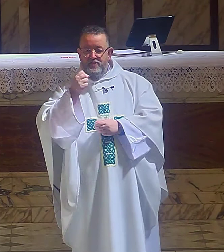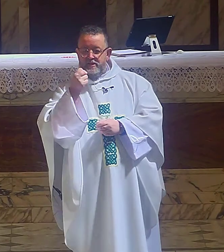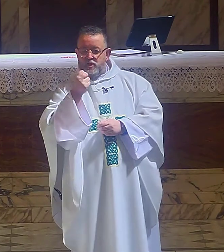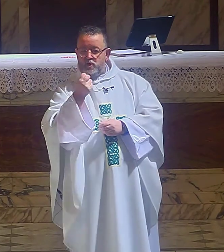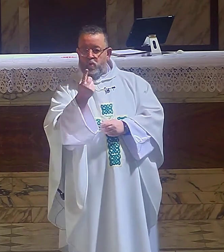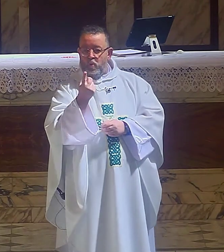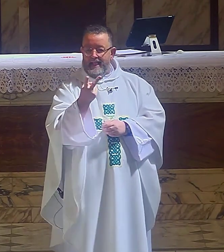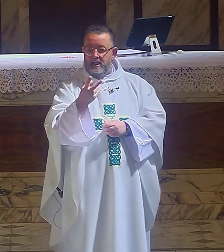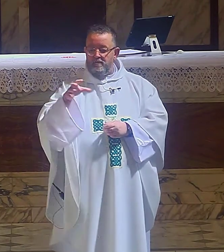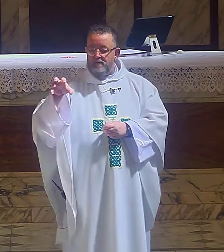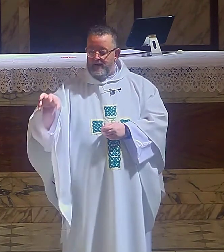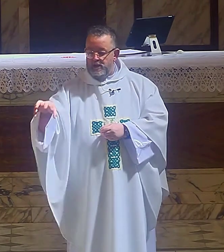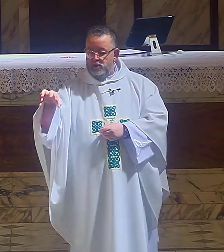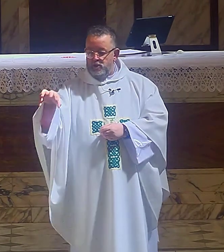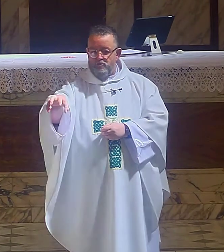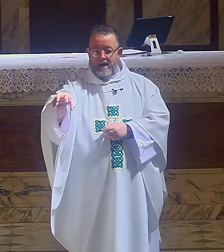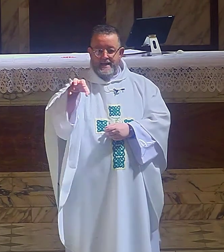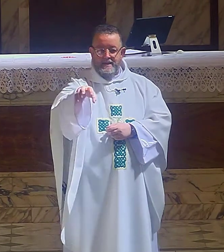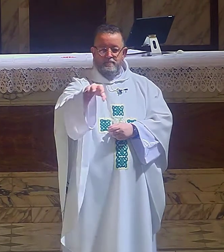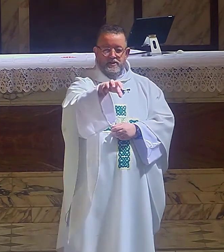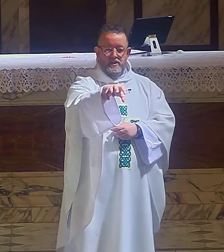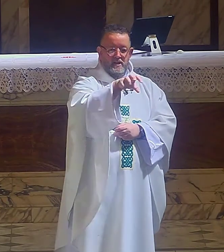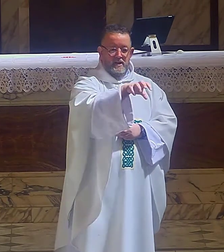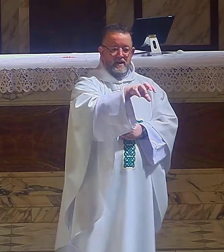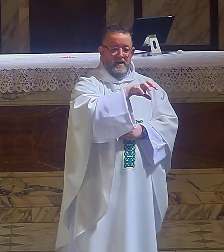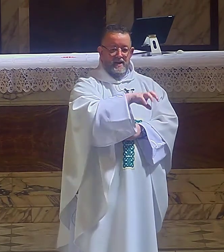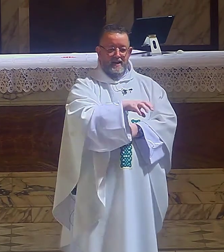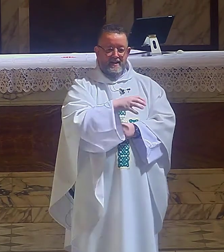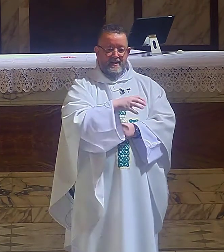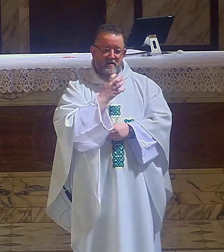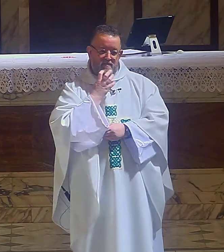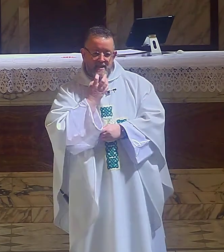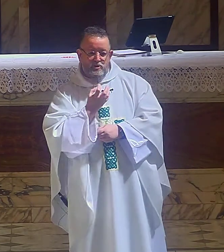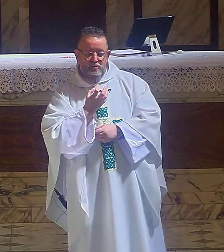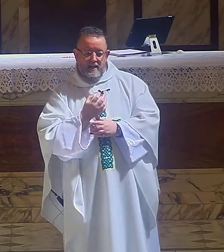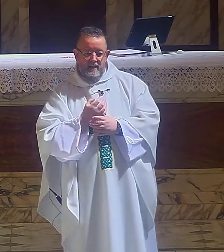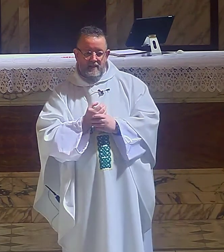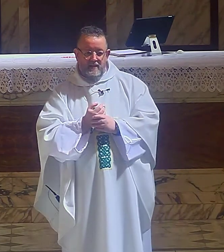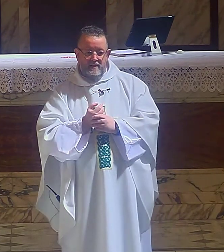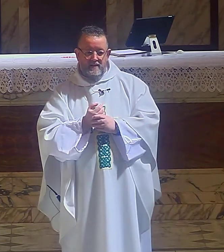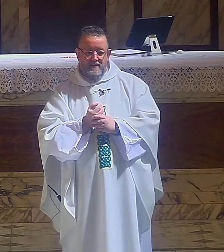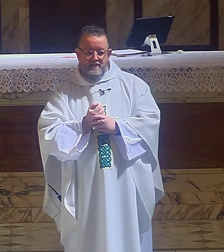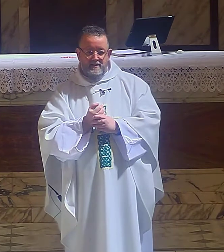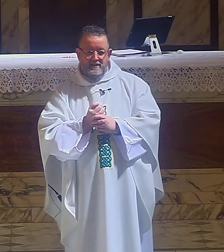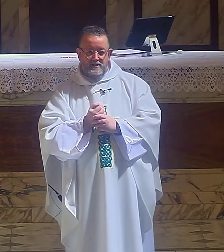The 12 tribes of Israel.